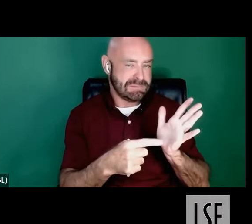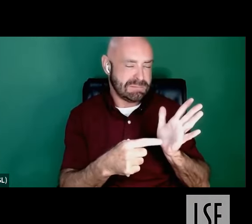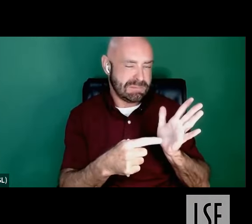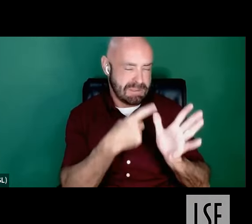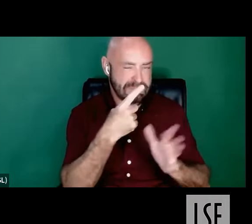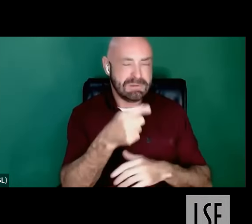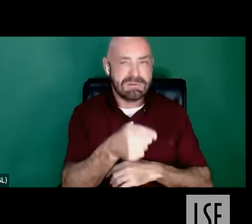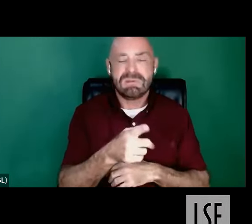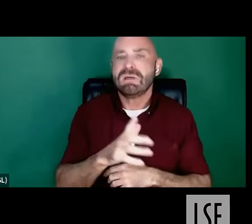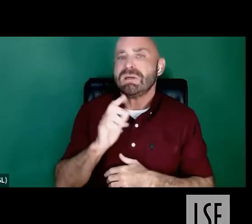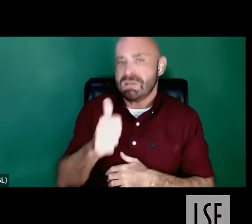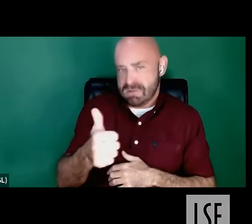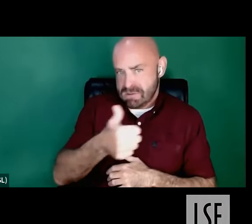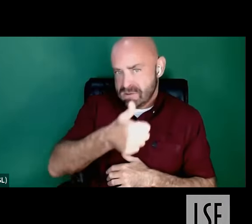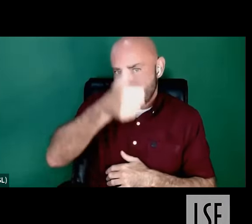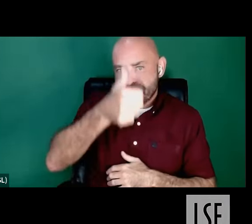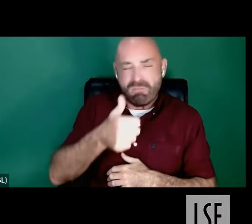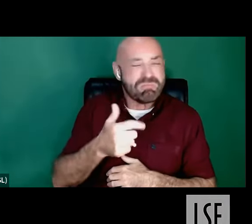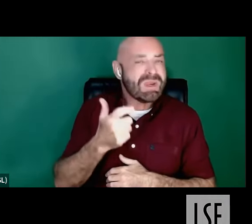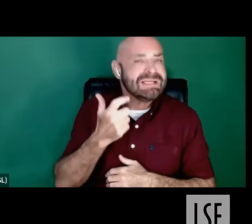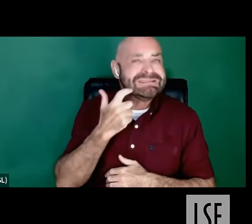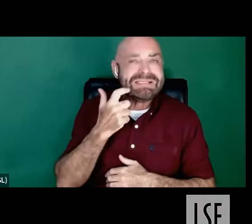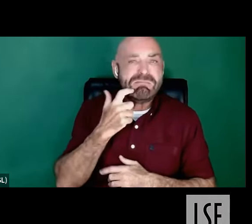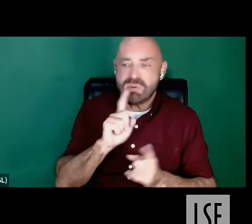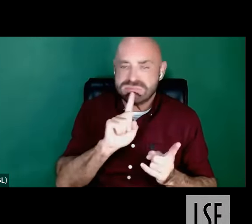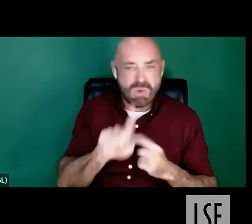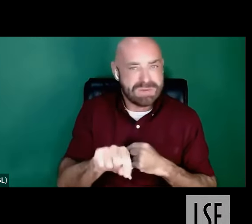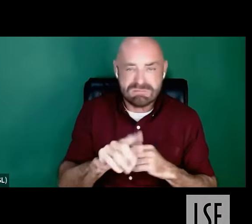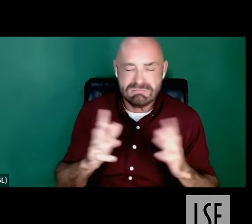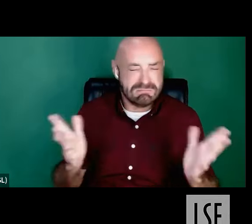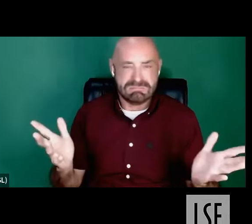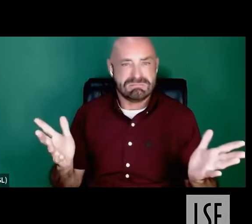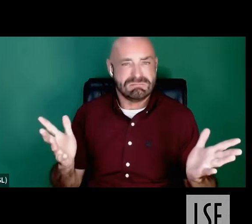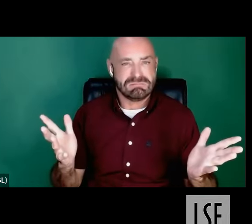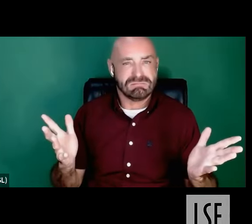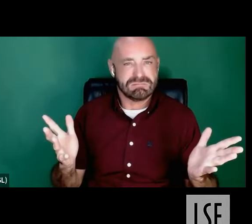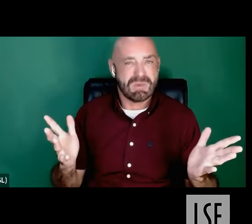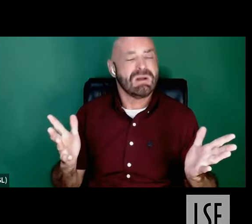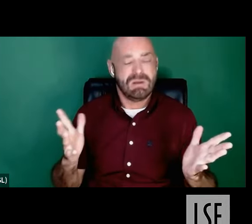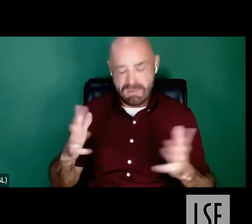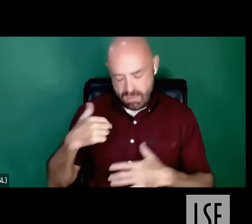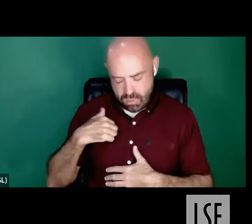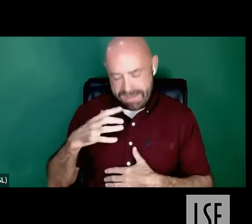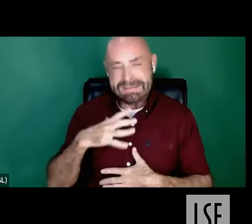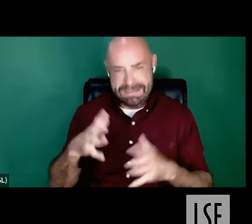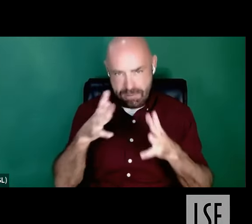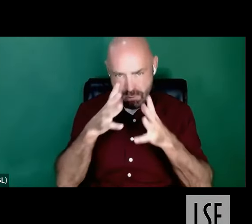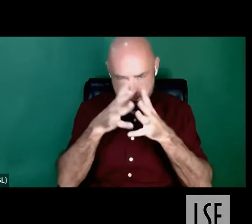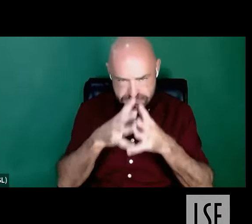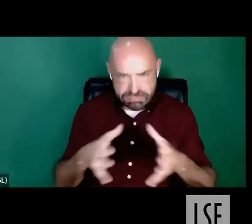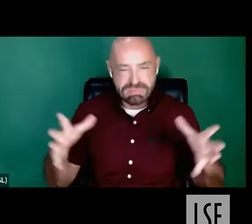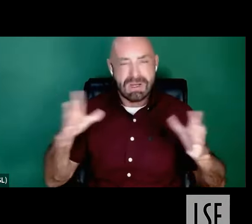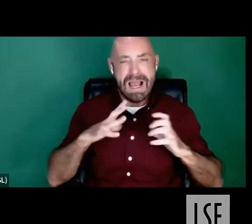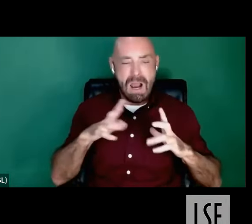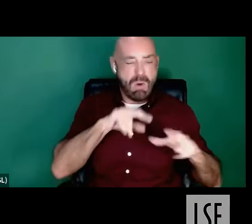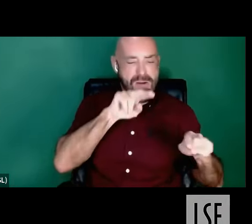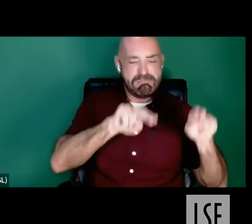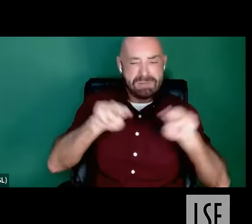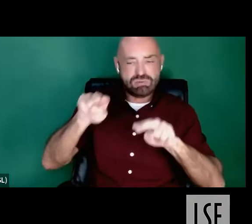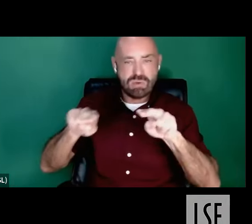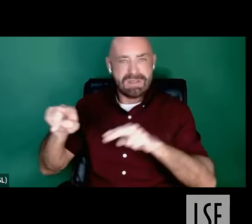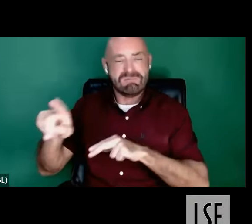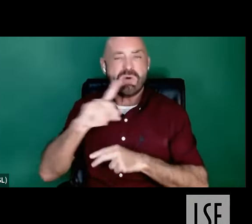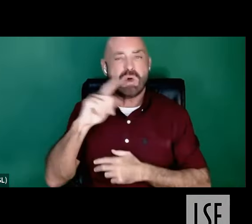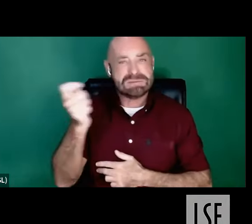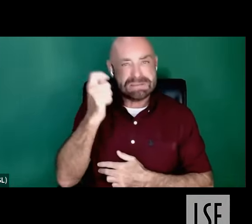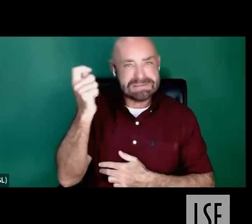great question and a very simple question for me. We absolutely need to expand our metrics of success. And for me, for a very simple reason, for a